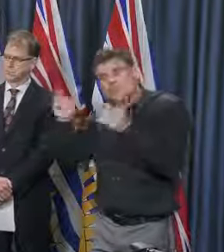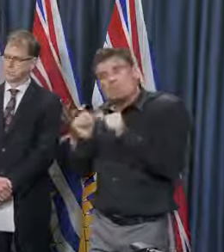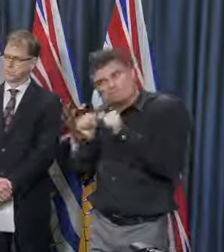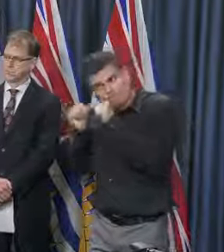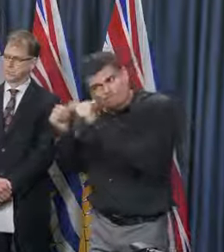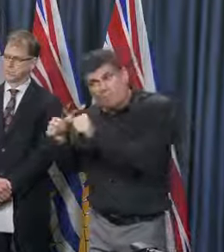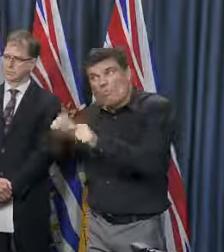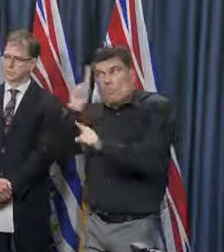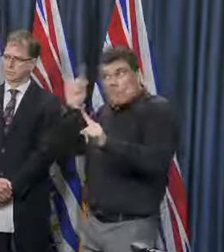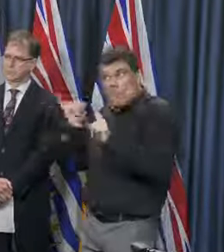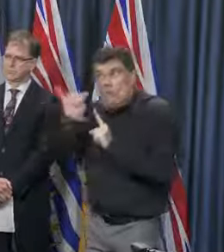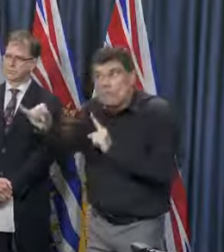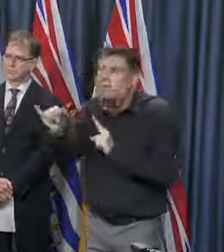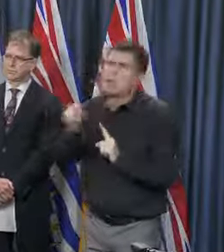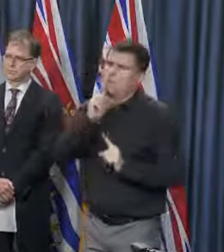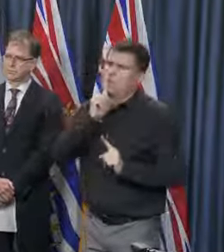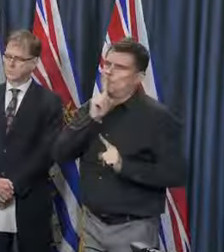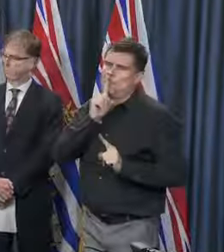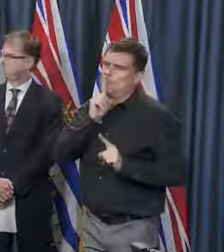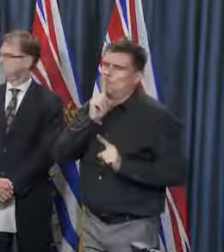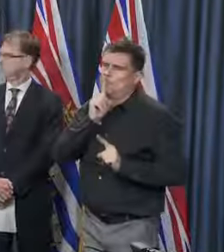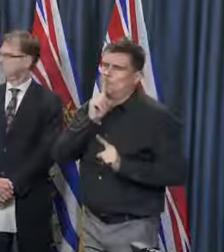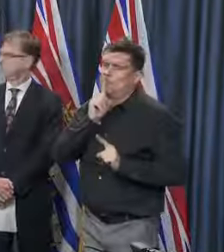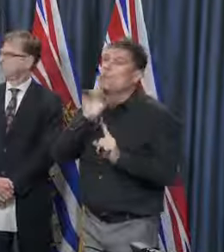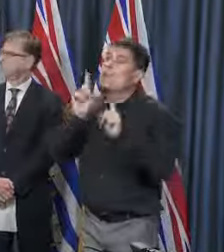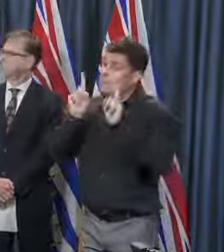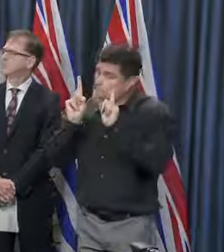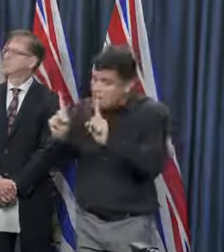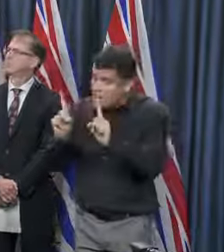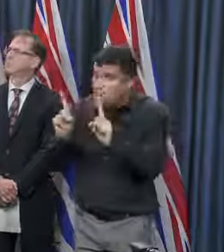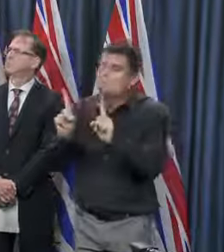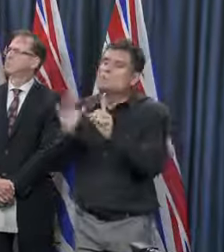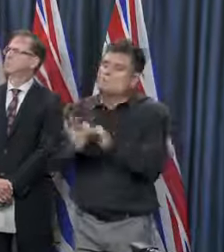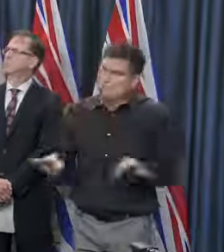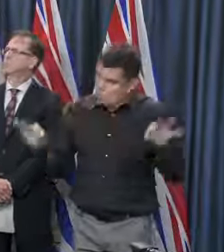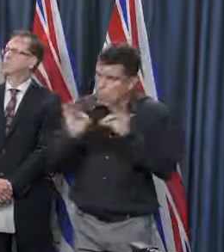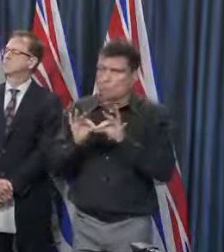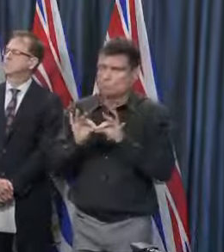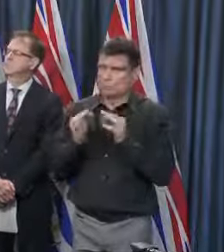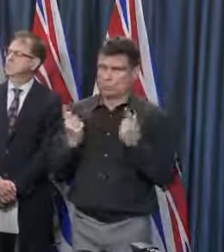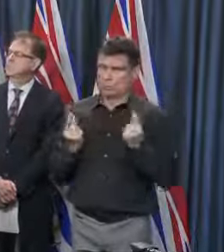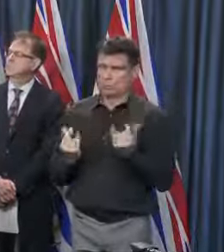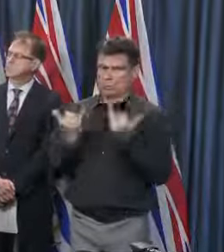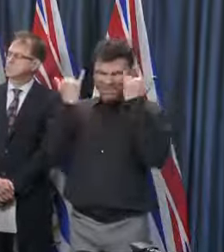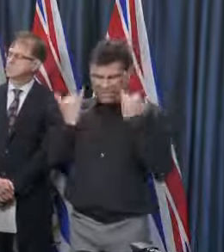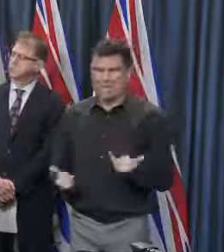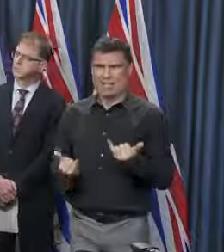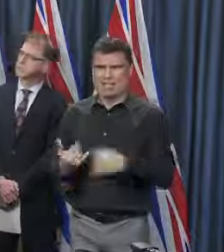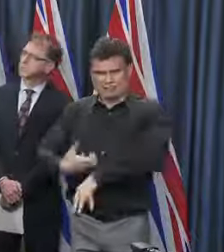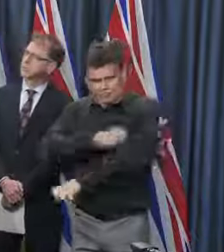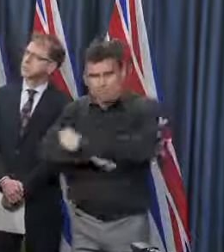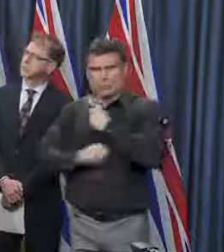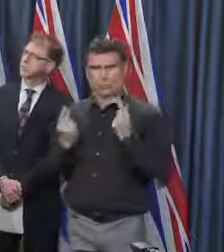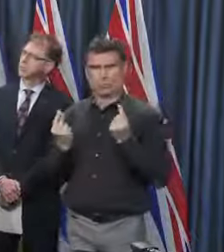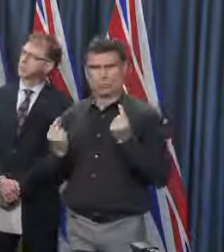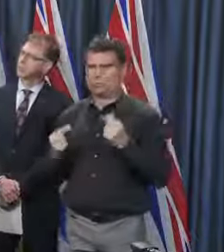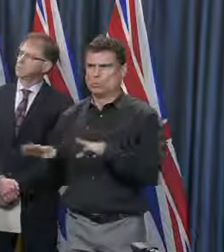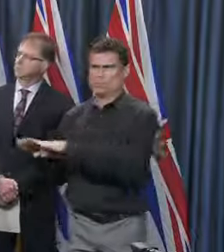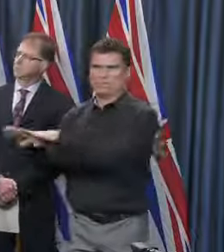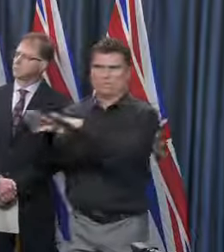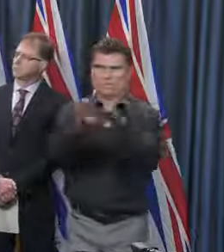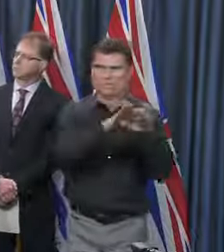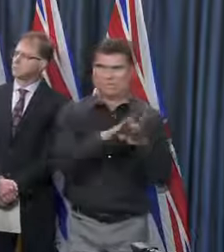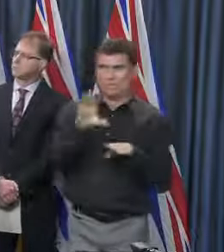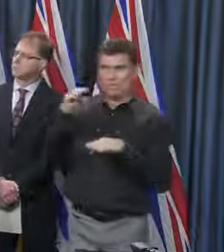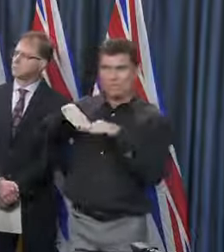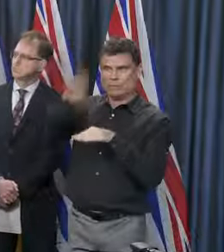next few weeks. The other things, I've provided advice to our Attorney General for closing of casinos, so